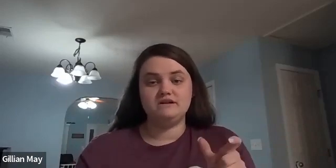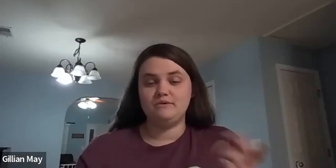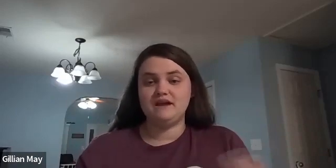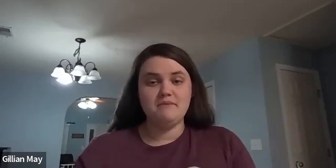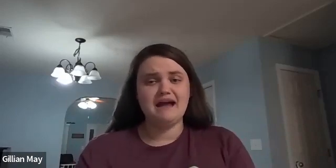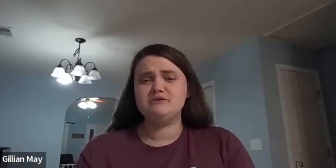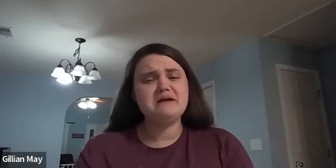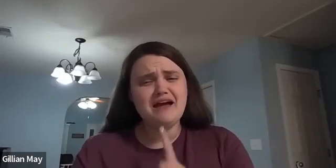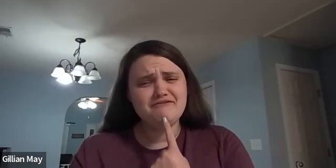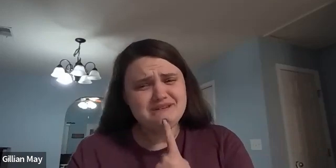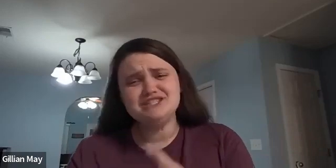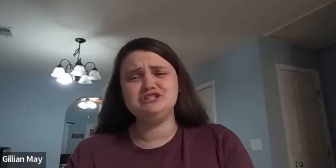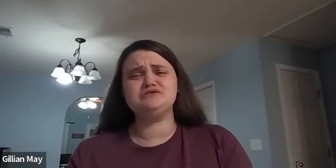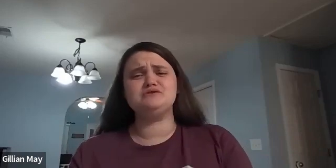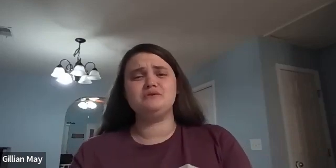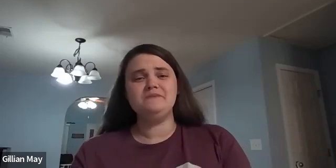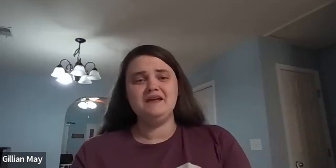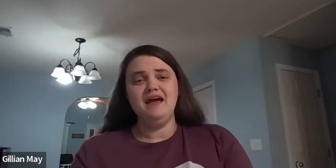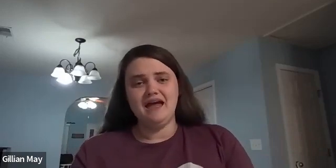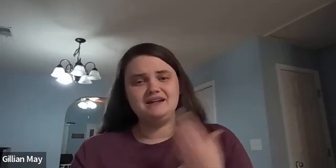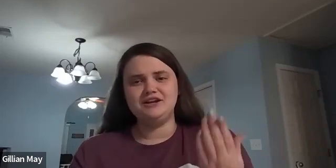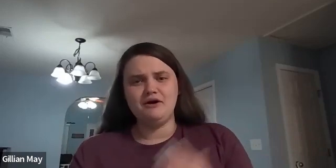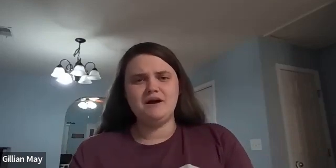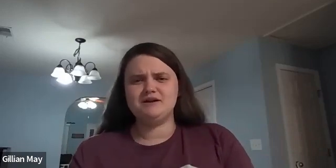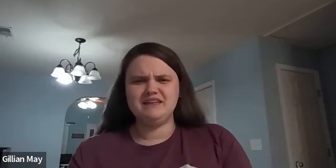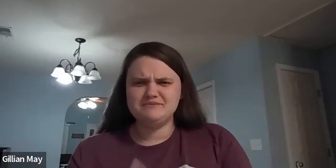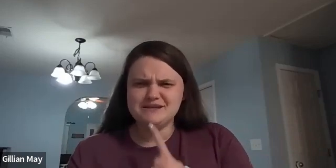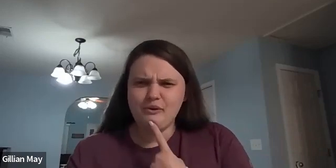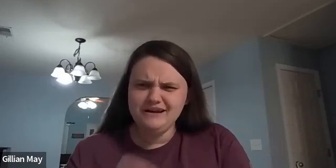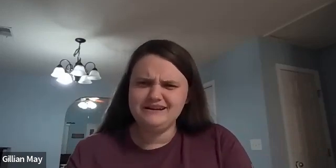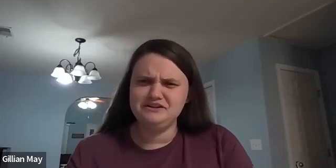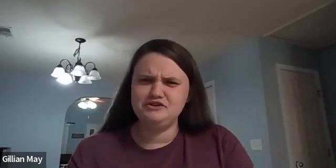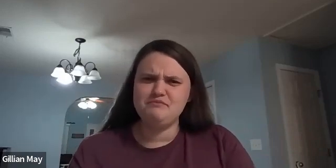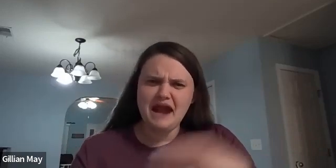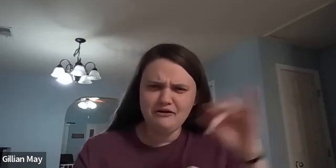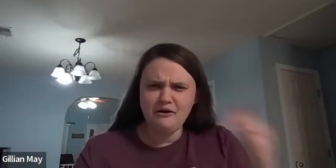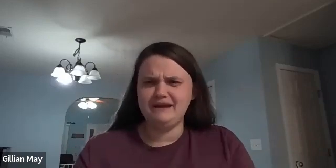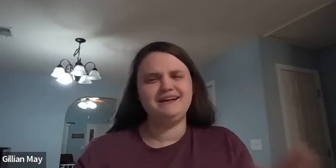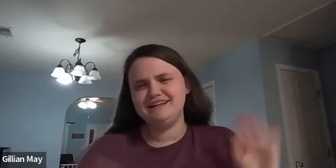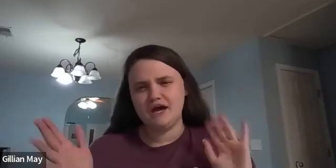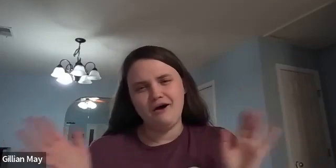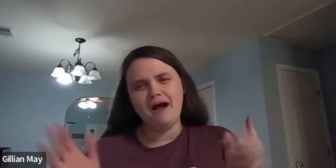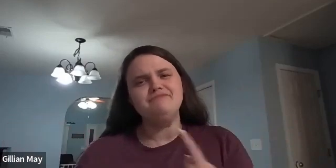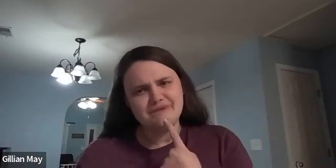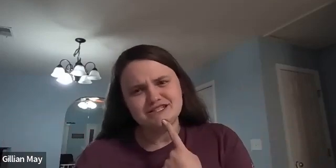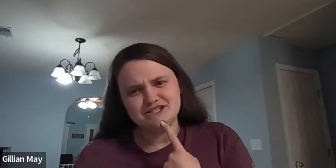quarantine, when they come back, I'm like, I've missed you. And, you know, I'm not gonna be like, I'm disappointed in you. You've been out all week. Like, no, I've missed